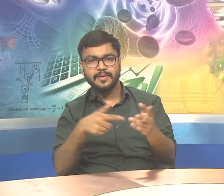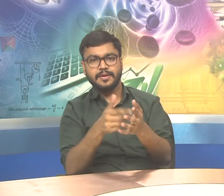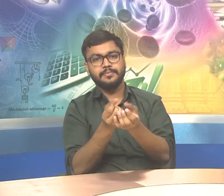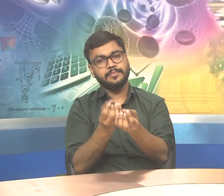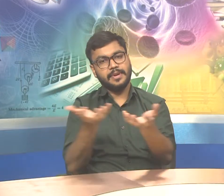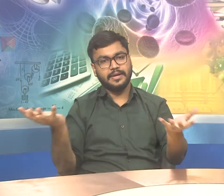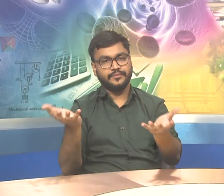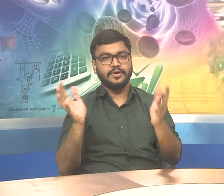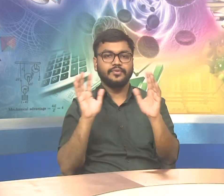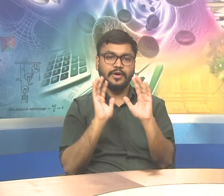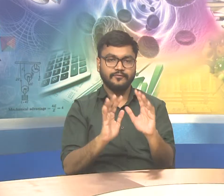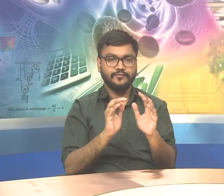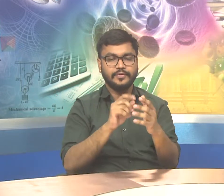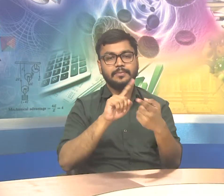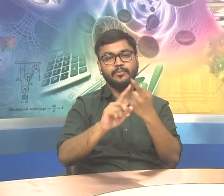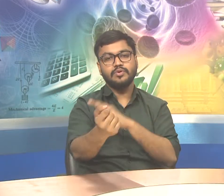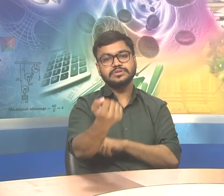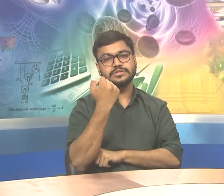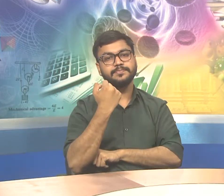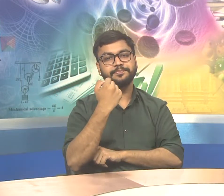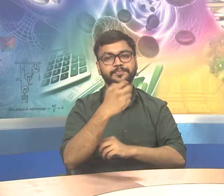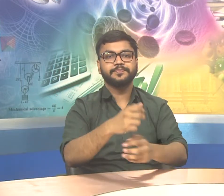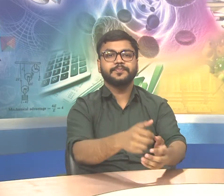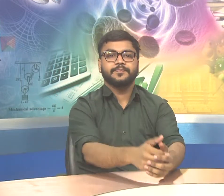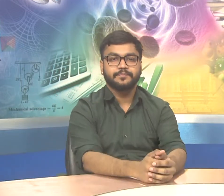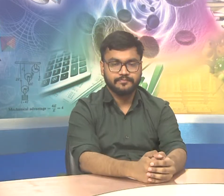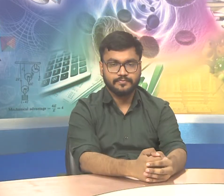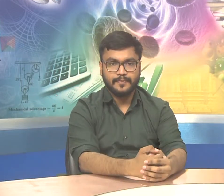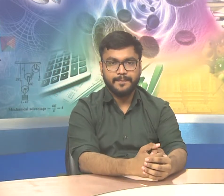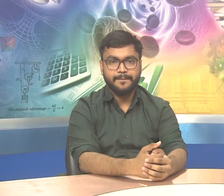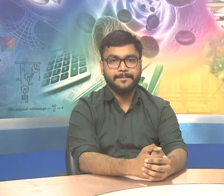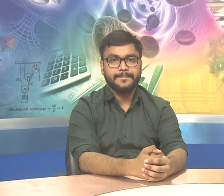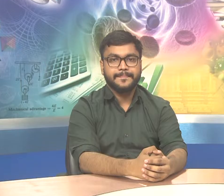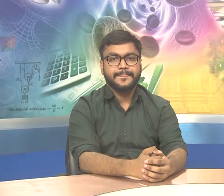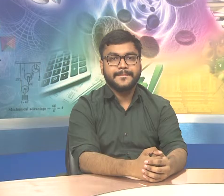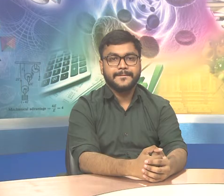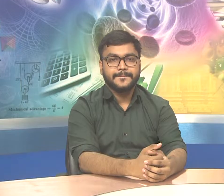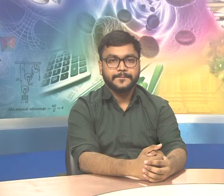hair dryer, electric heater, etc.